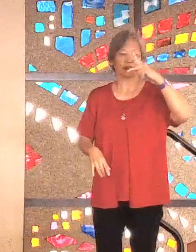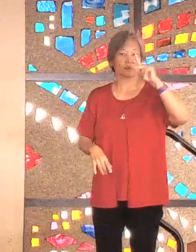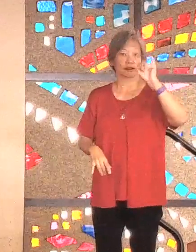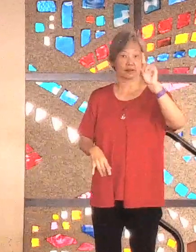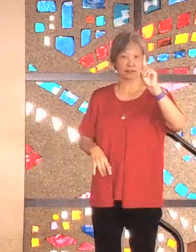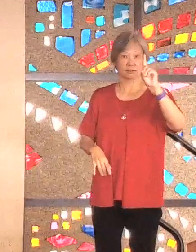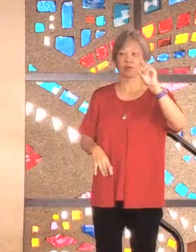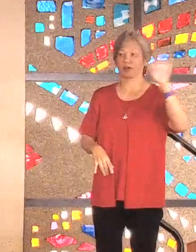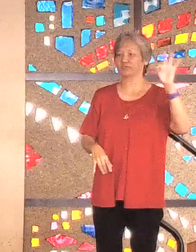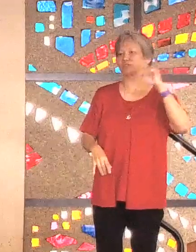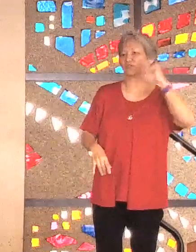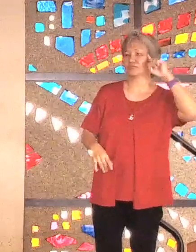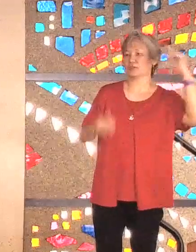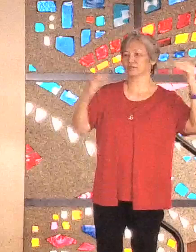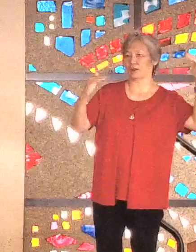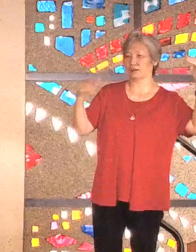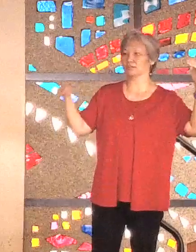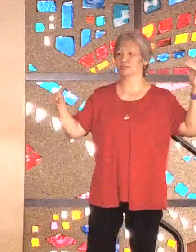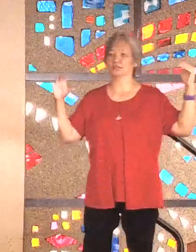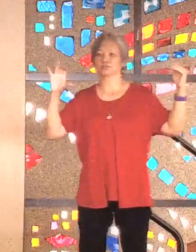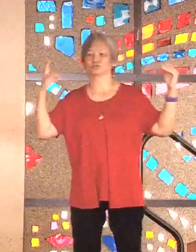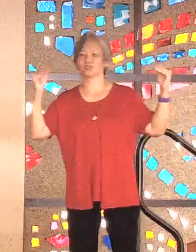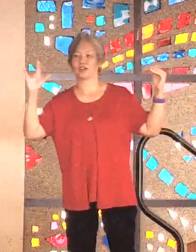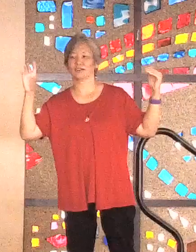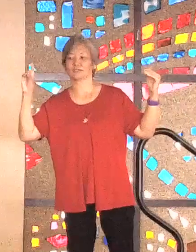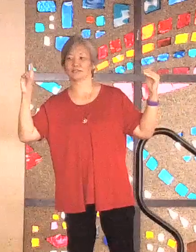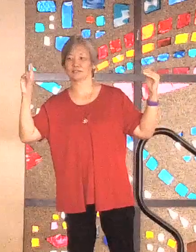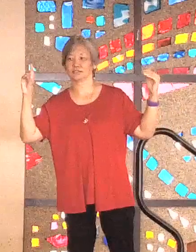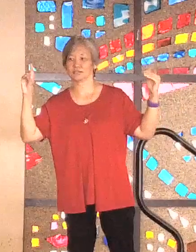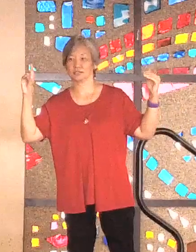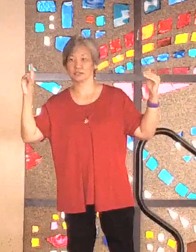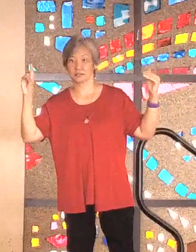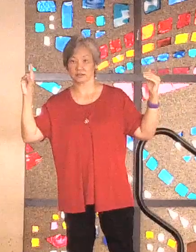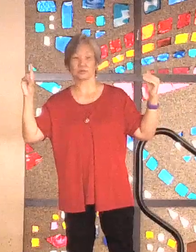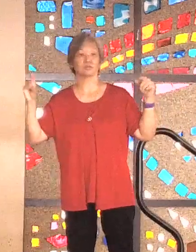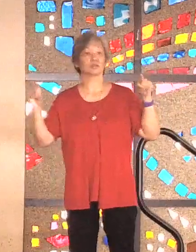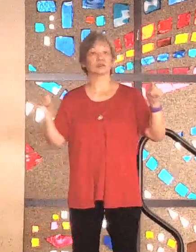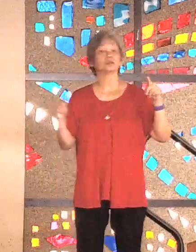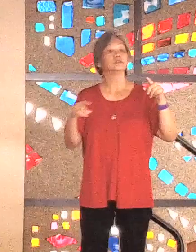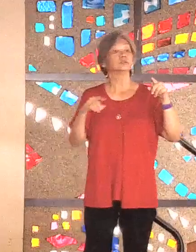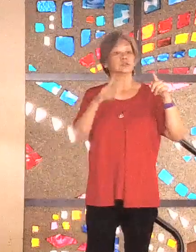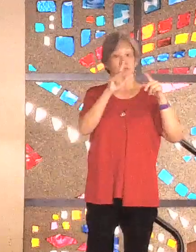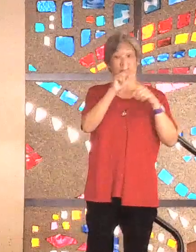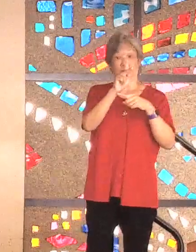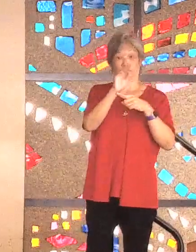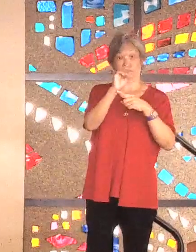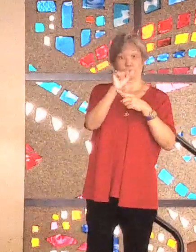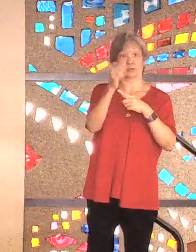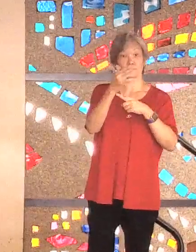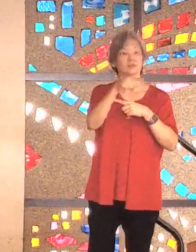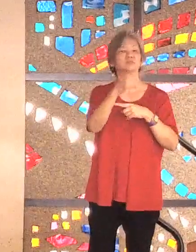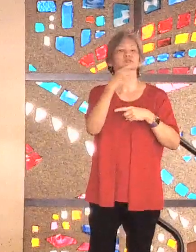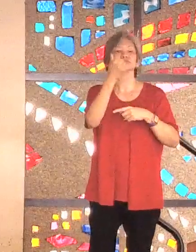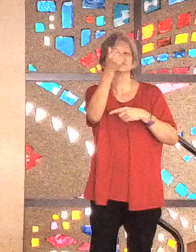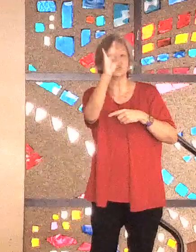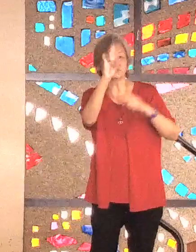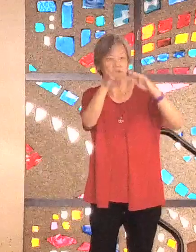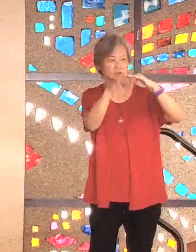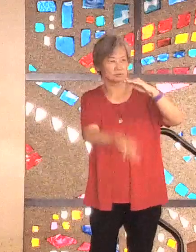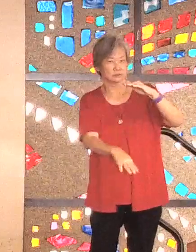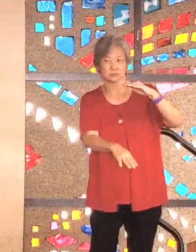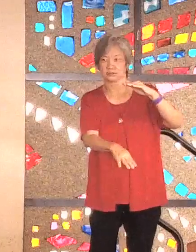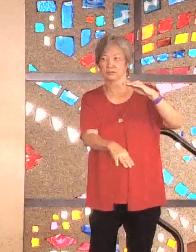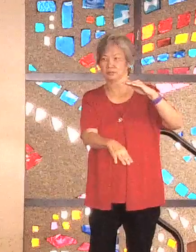KODA is titled Kids of Deaf Adults. And the other one is Child. So the